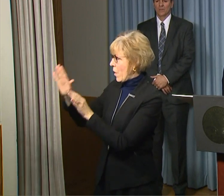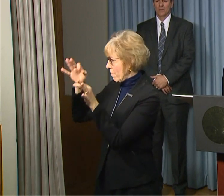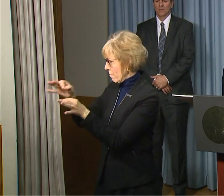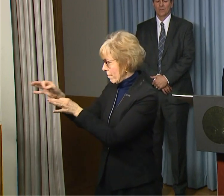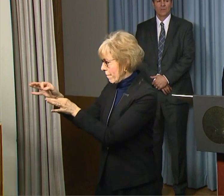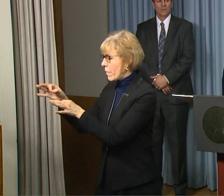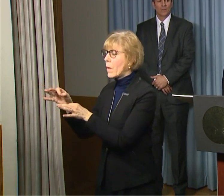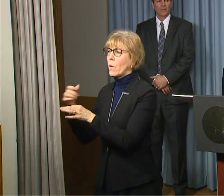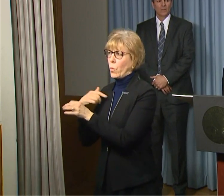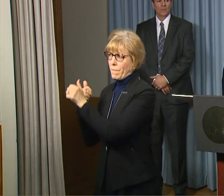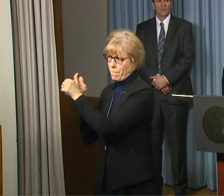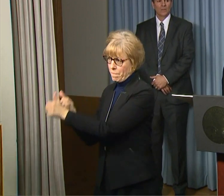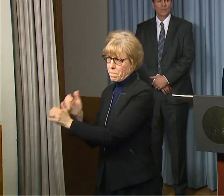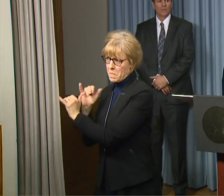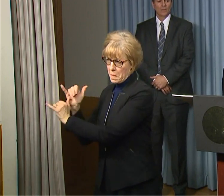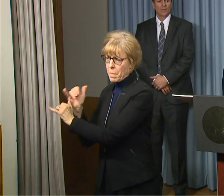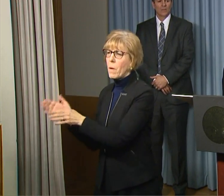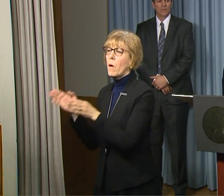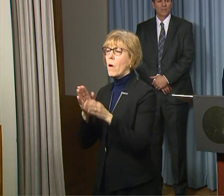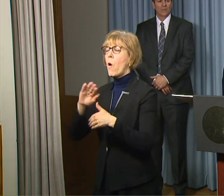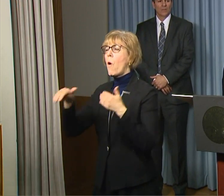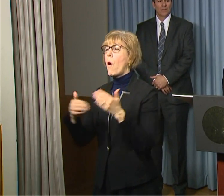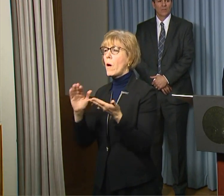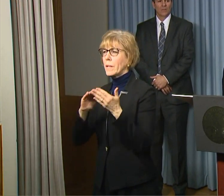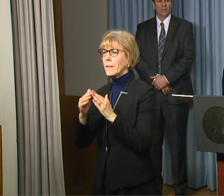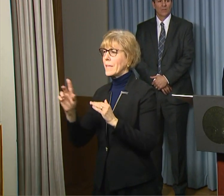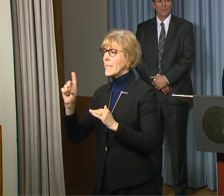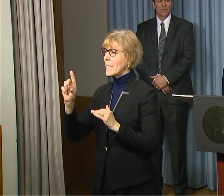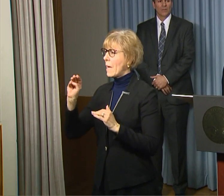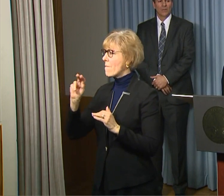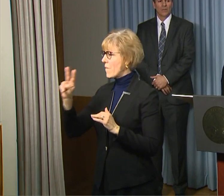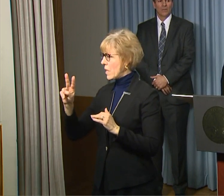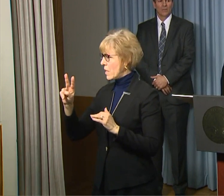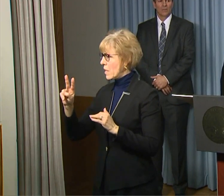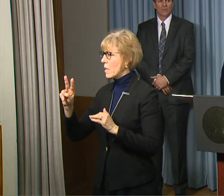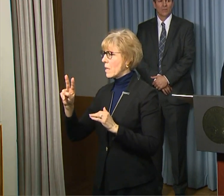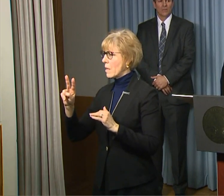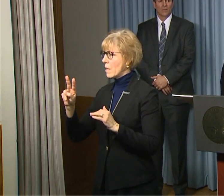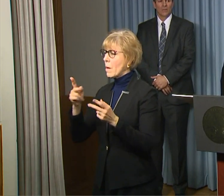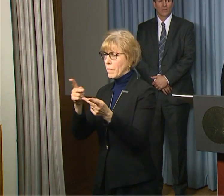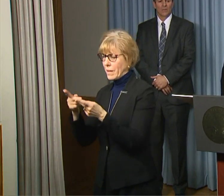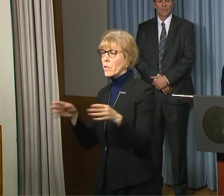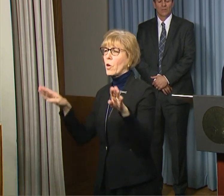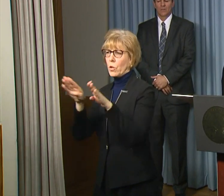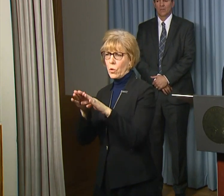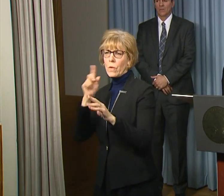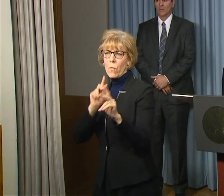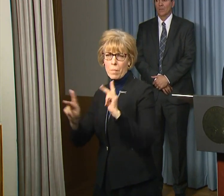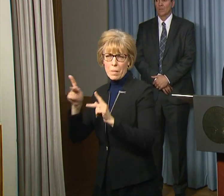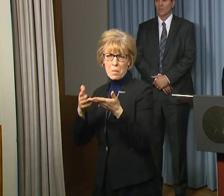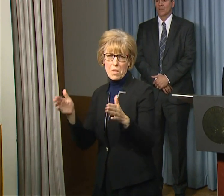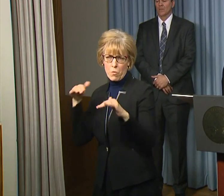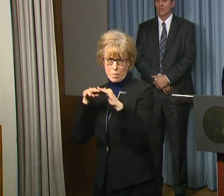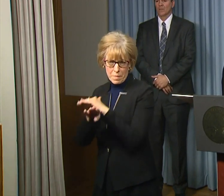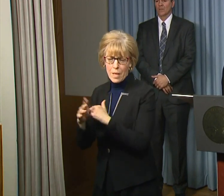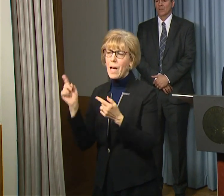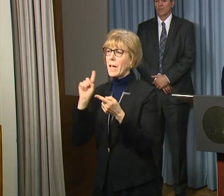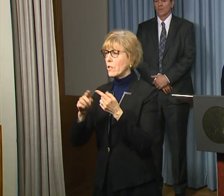starting today, all city DMV Denver motor vehicle locations are closed to the public until further